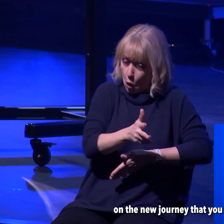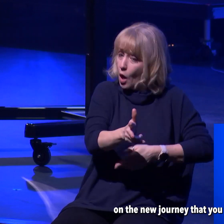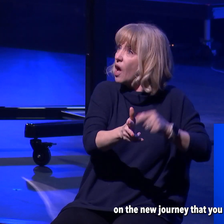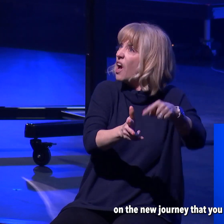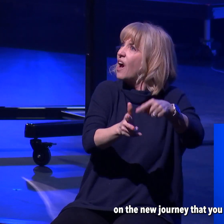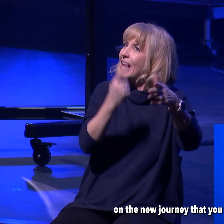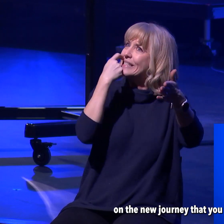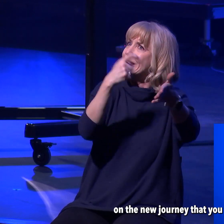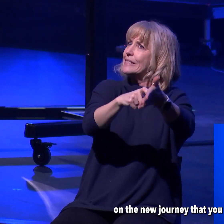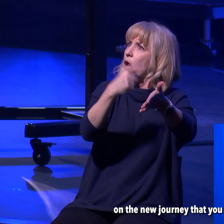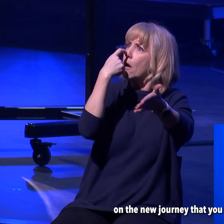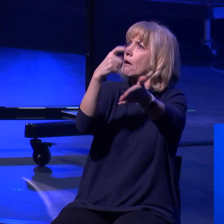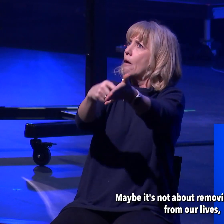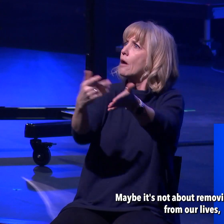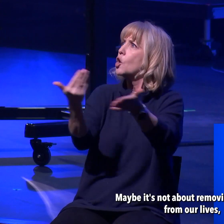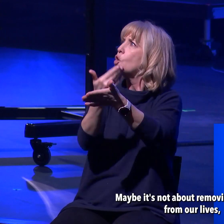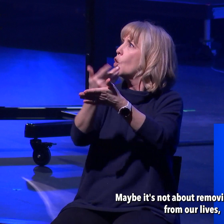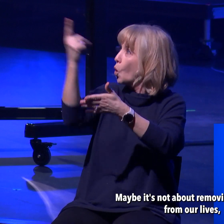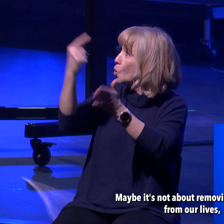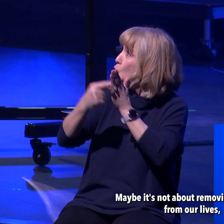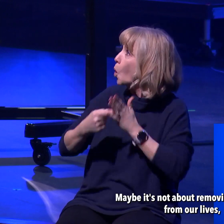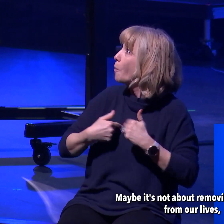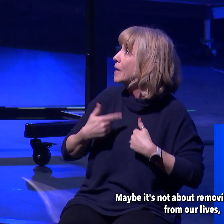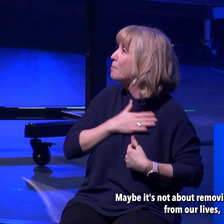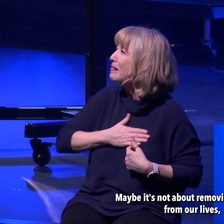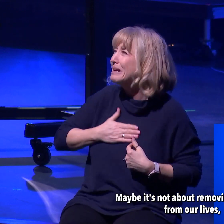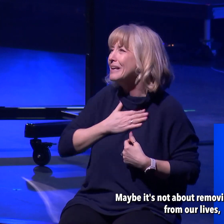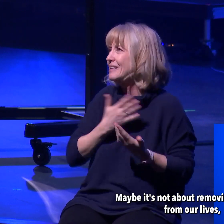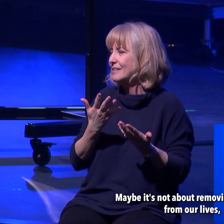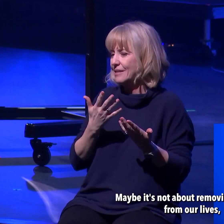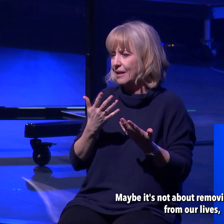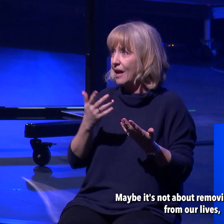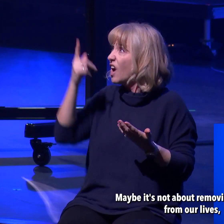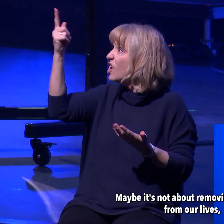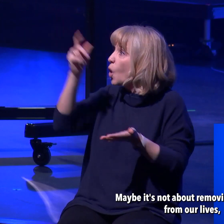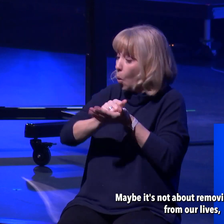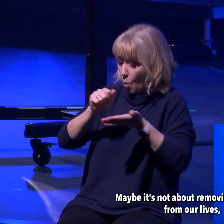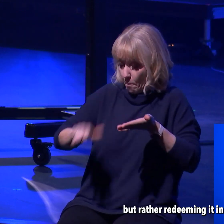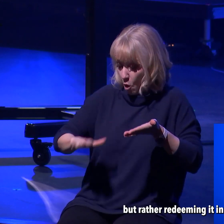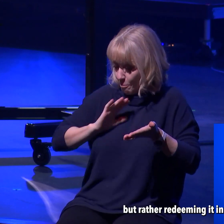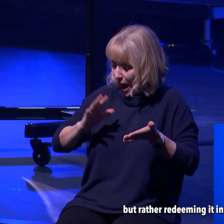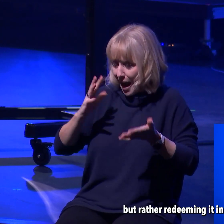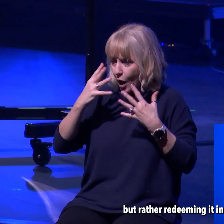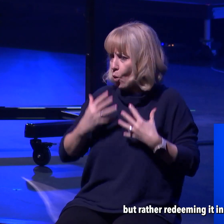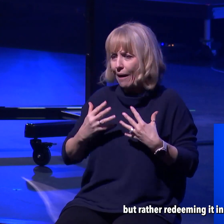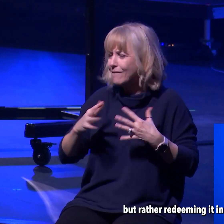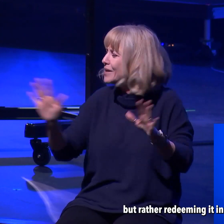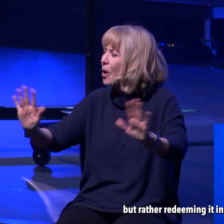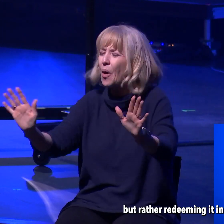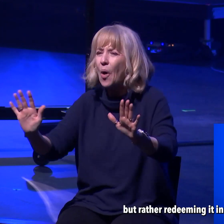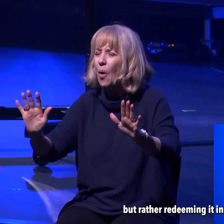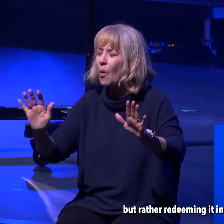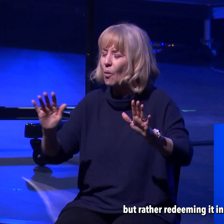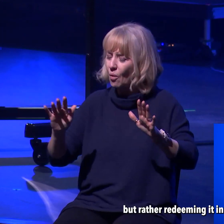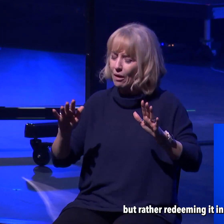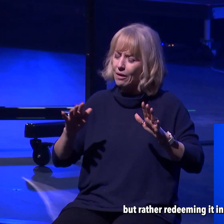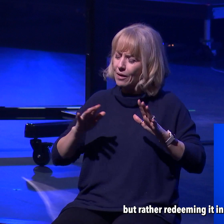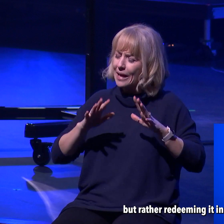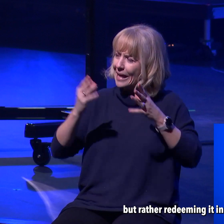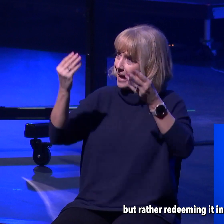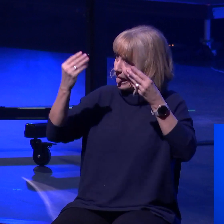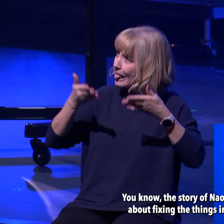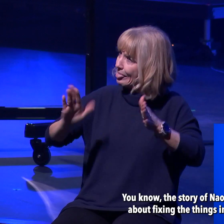see. Maybe it's not about removing the grief from our lives, but rather redeeming it in our